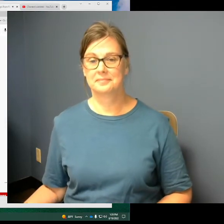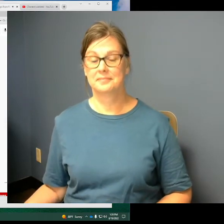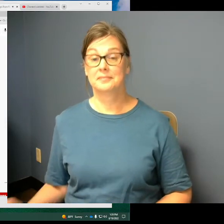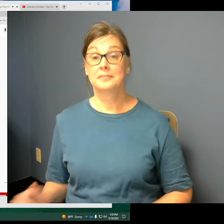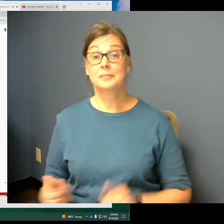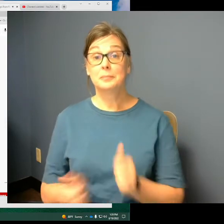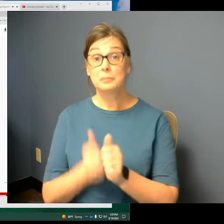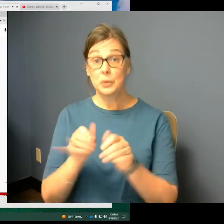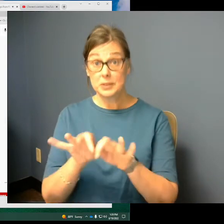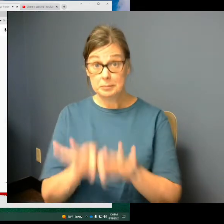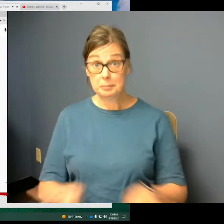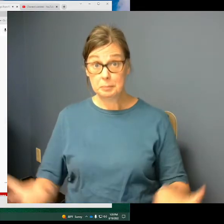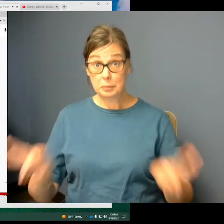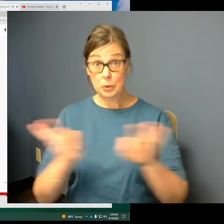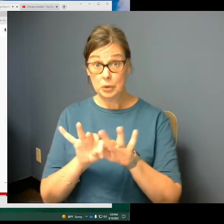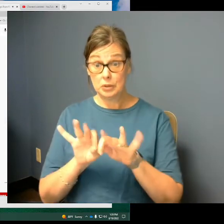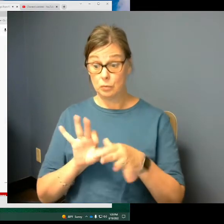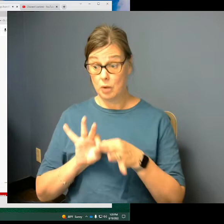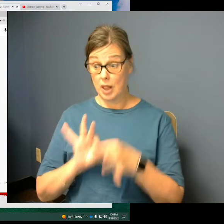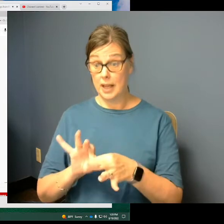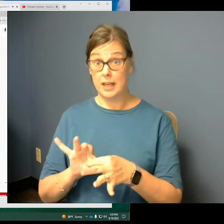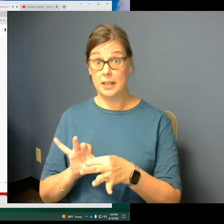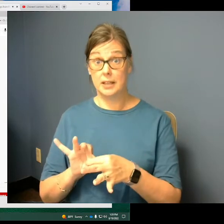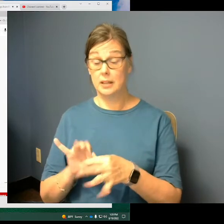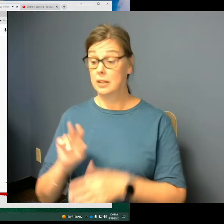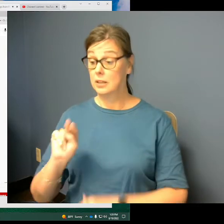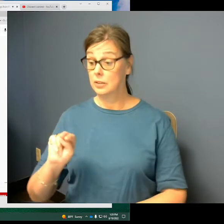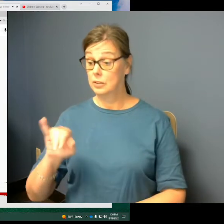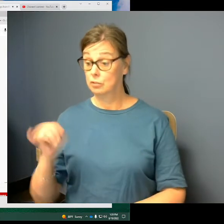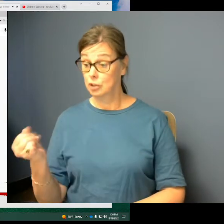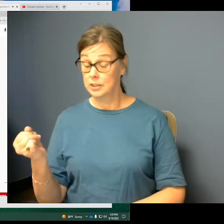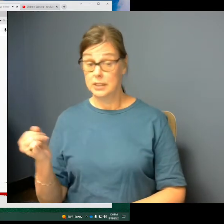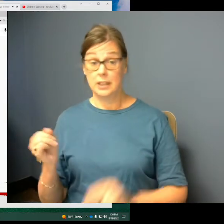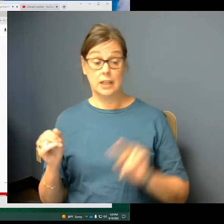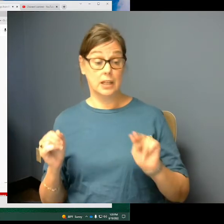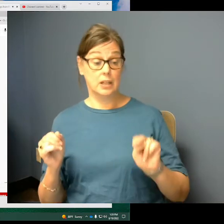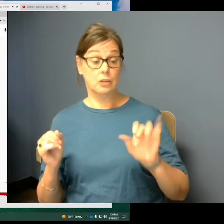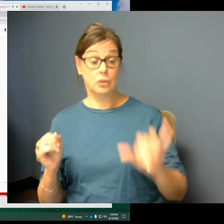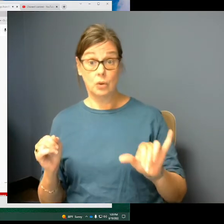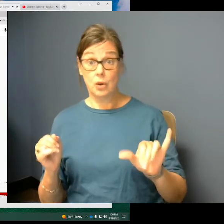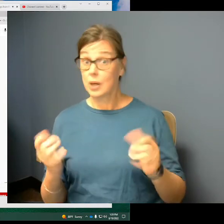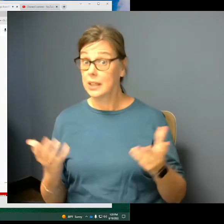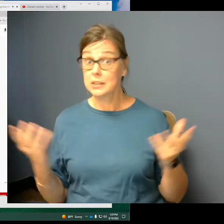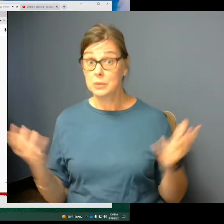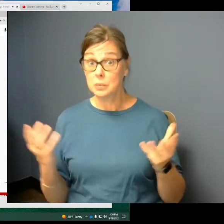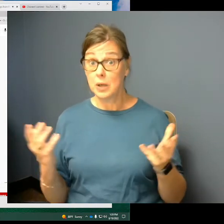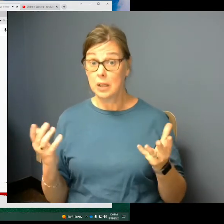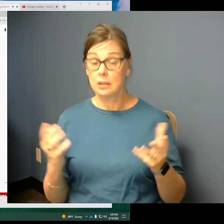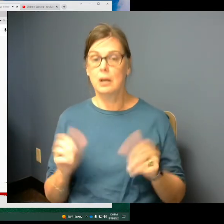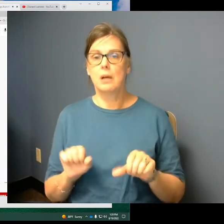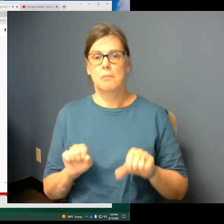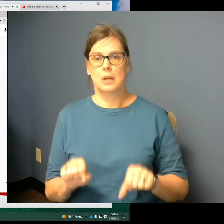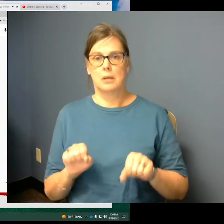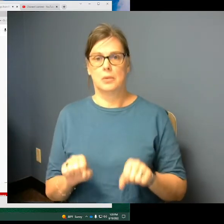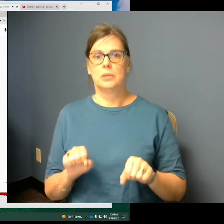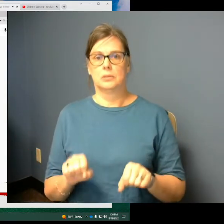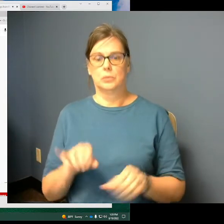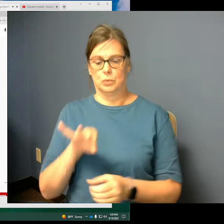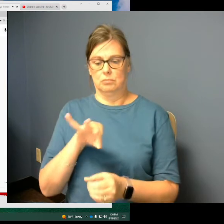Okay, so the main takeaway for New Jersey and New York is representative government. So